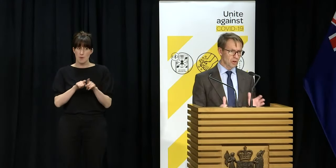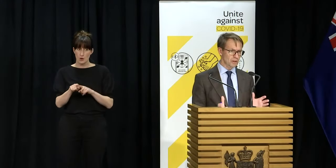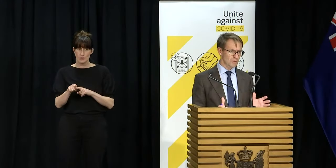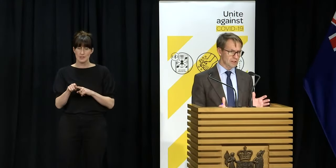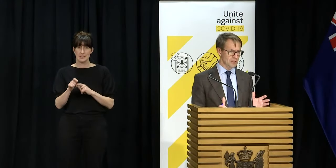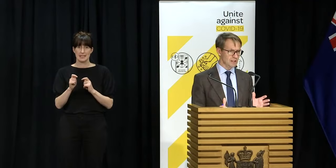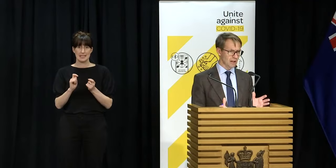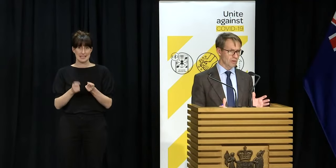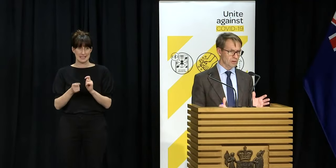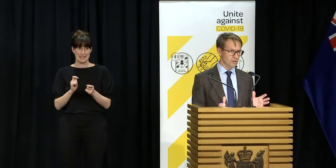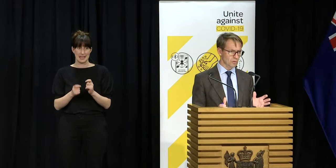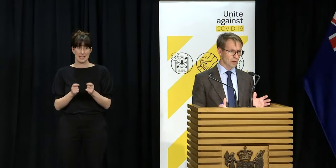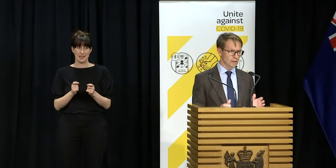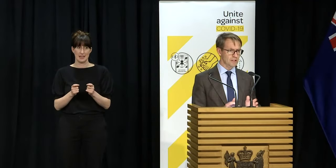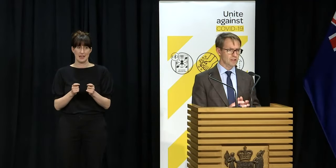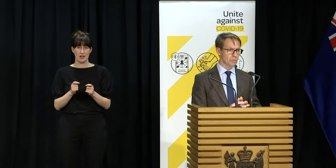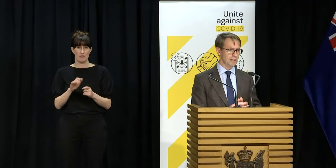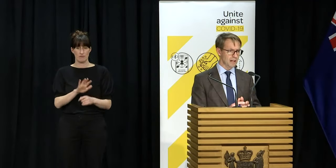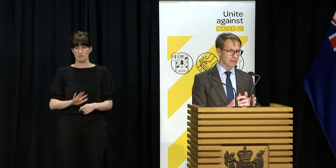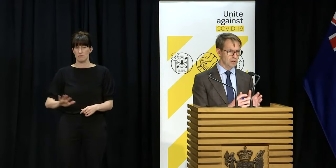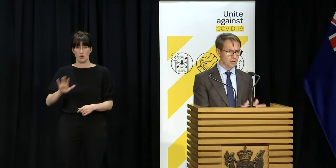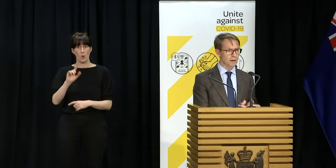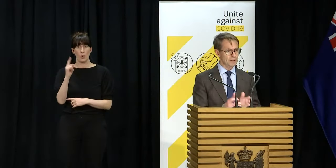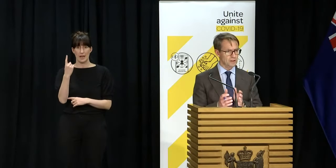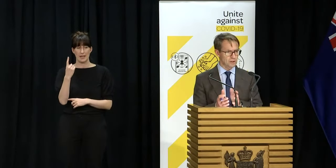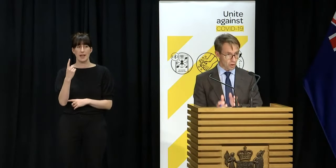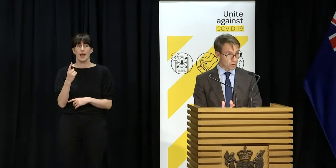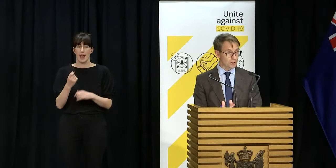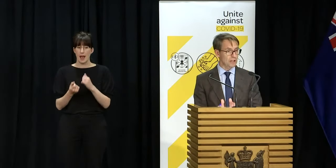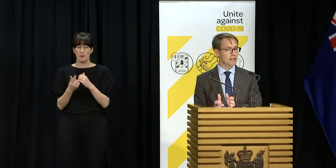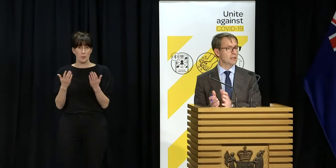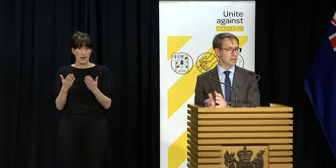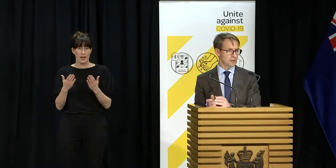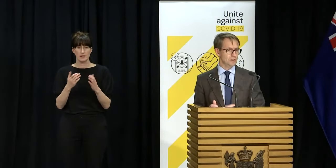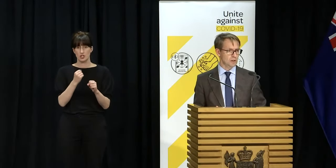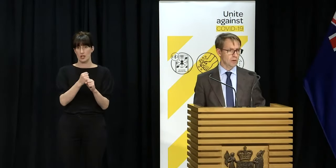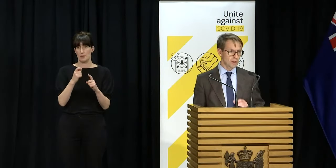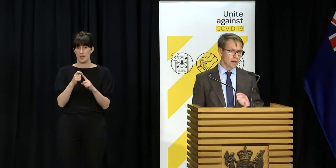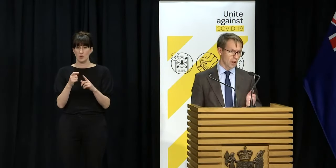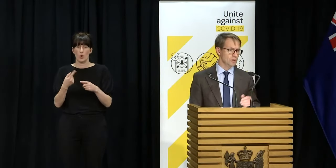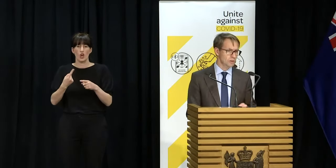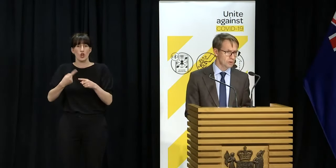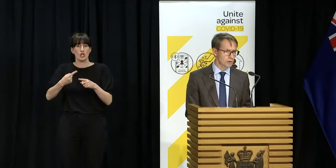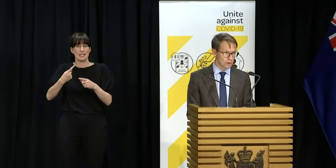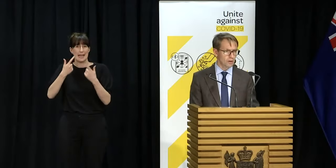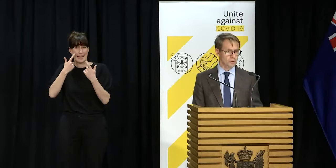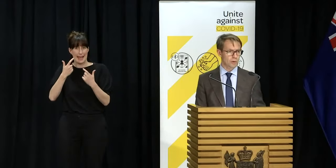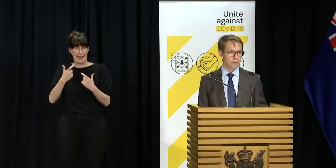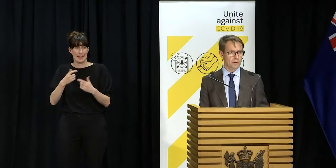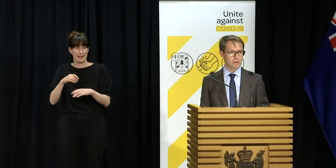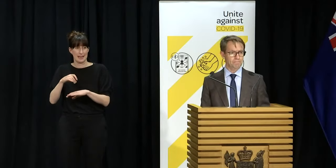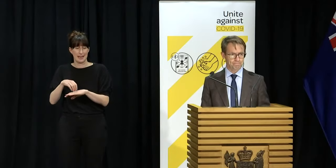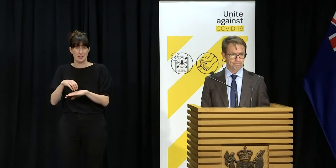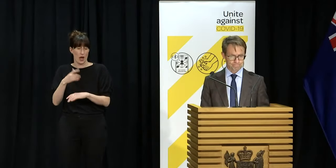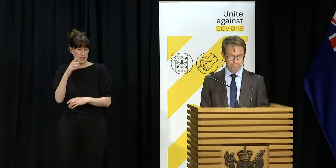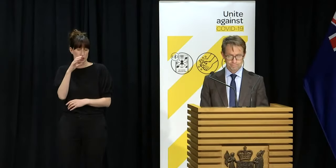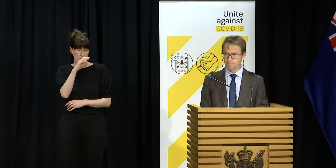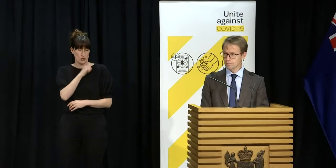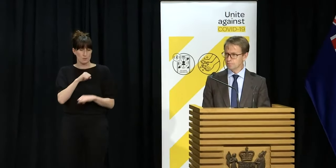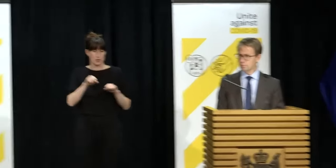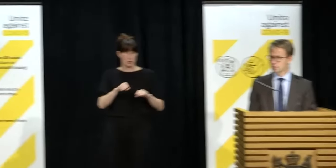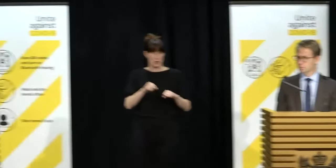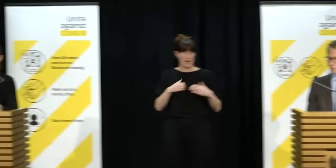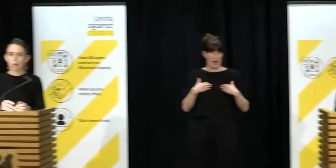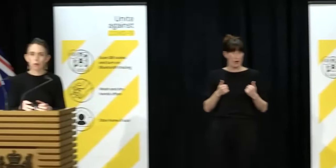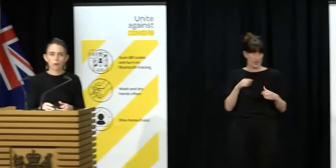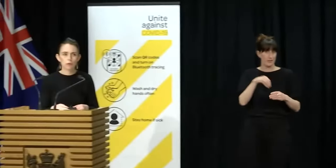the majority of the testing across Auckland is still being done in general practices and urgent care clinics and so on. I'll assume student health is one of those. Okay, I'm going to take